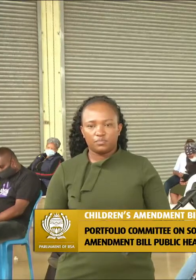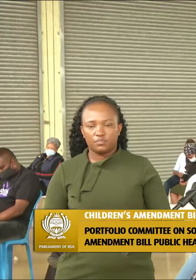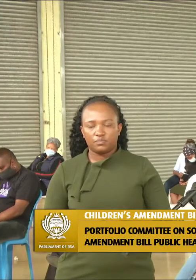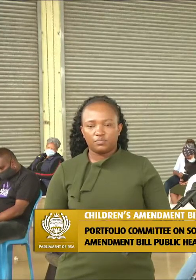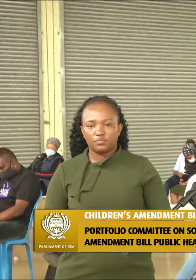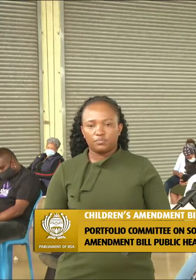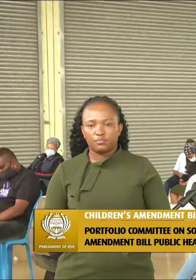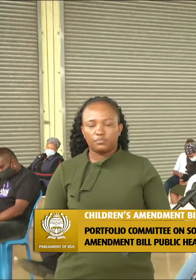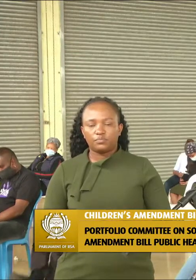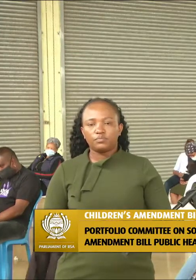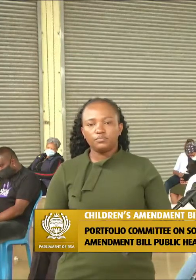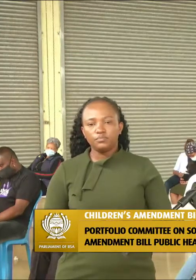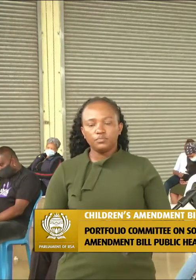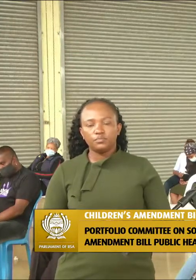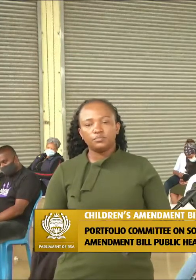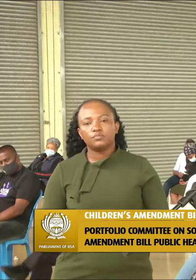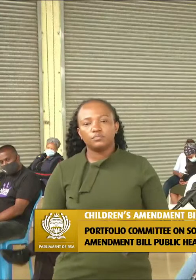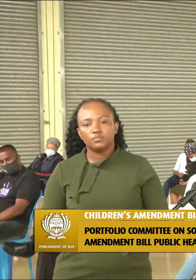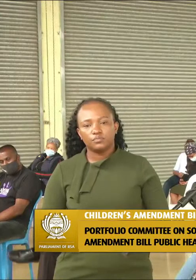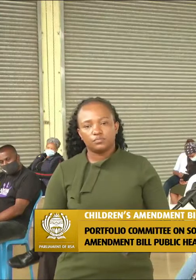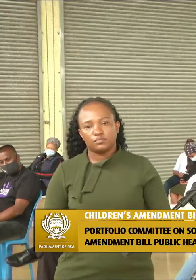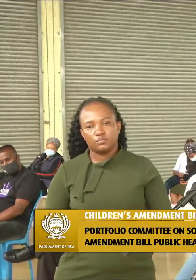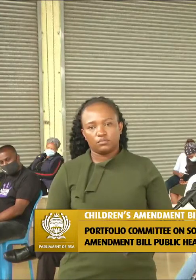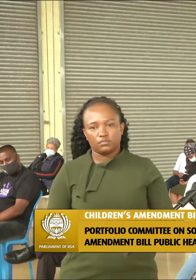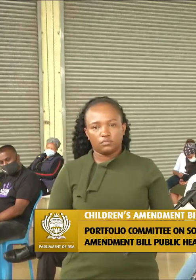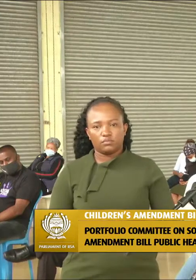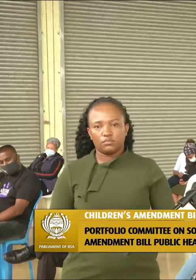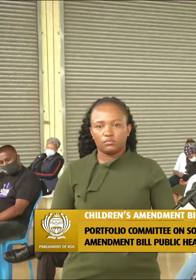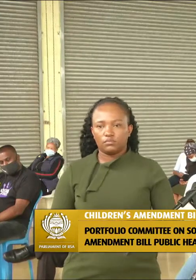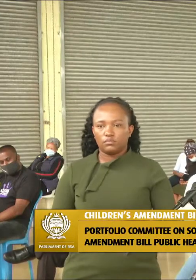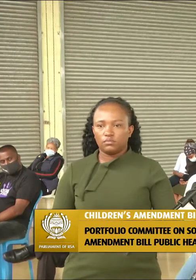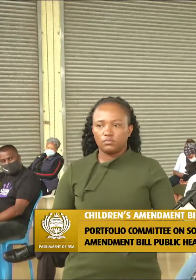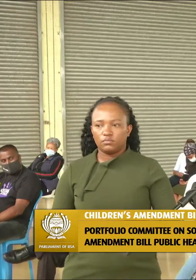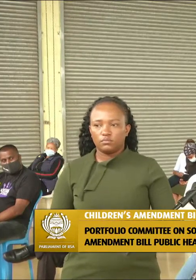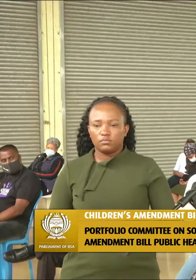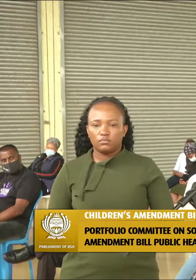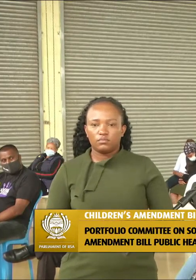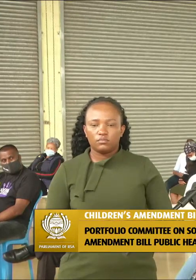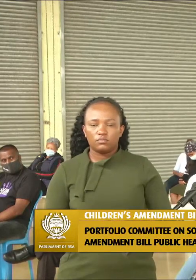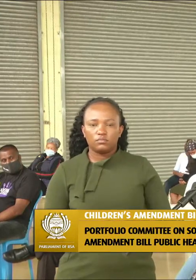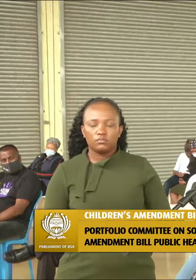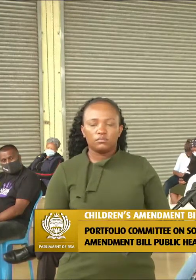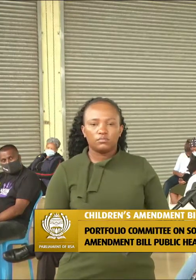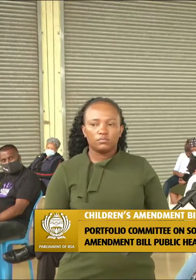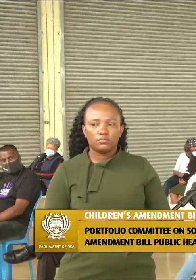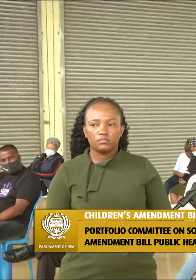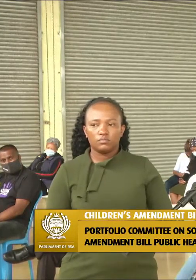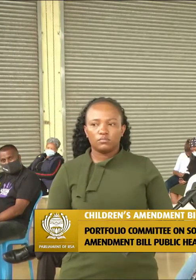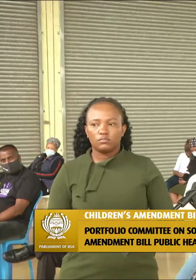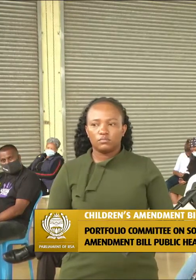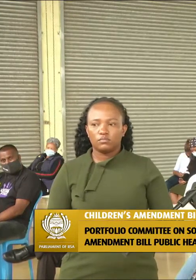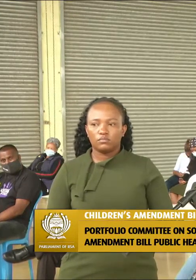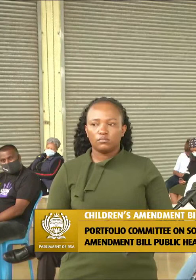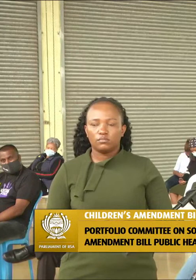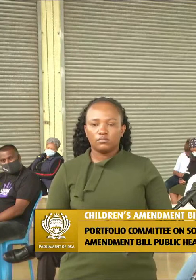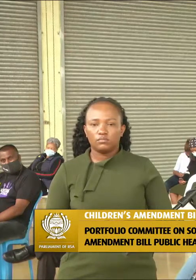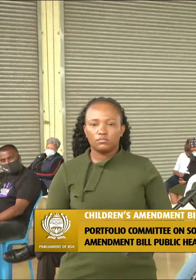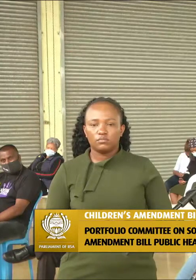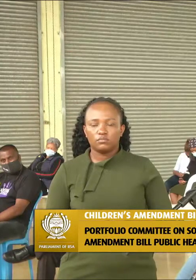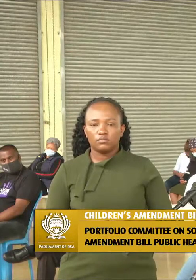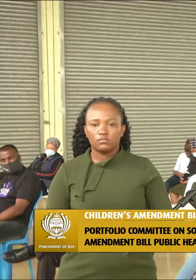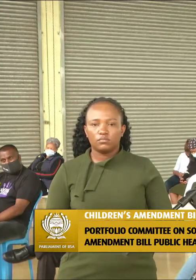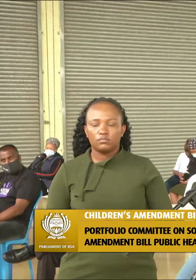uchibiyelwe nakho lapha emthethweni ngoba uma lokho kungenziwa kanjalo ngeke kuze kusiza abazali